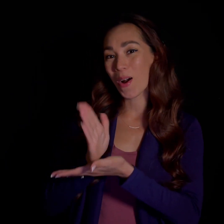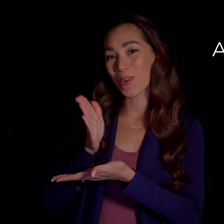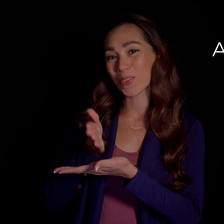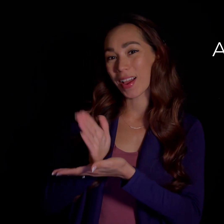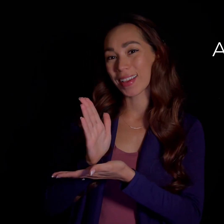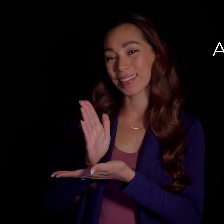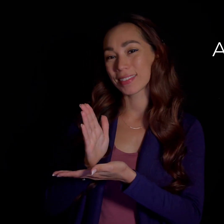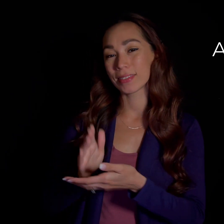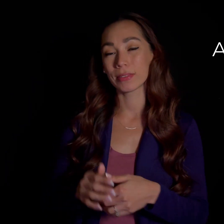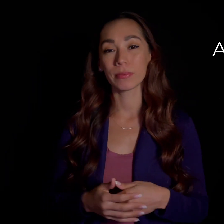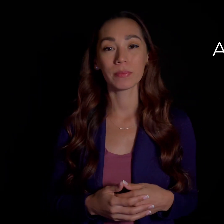All right.